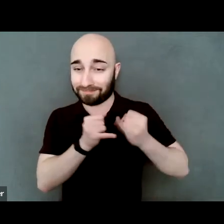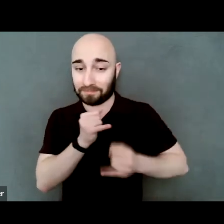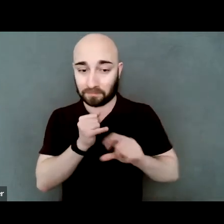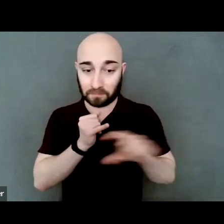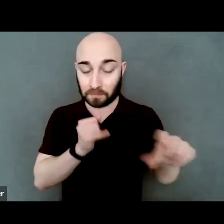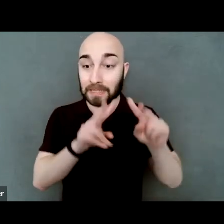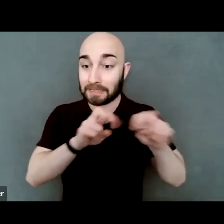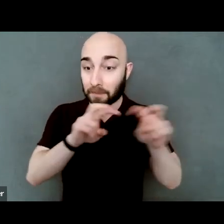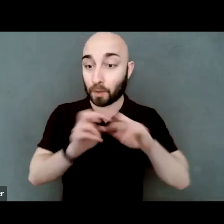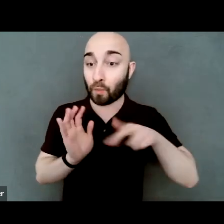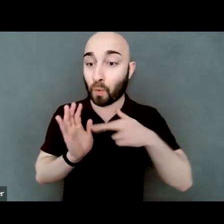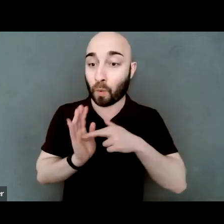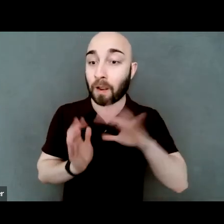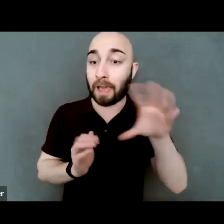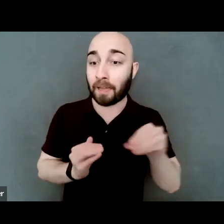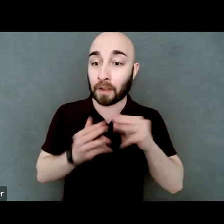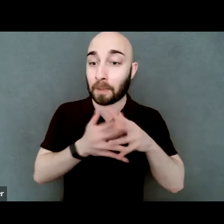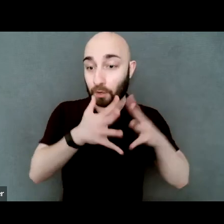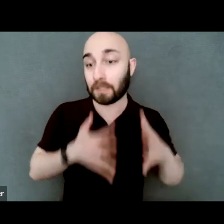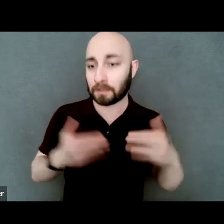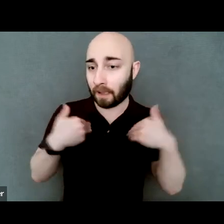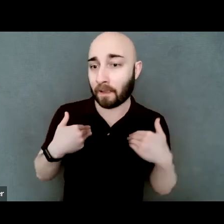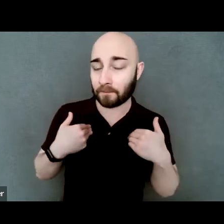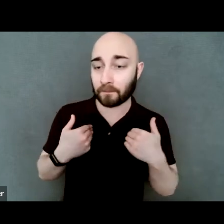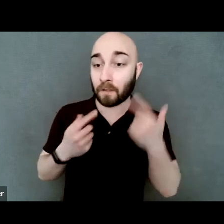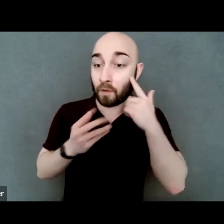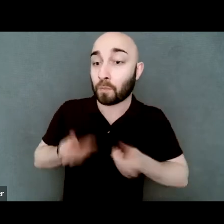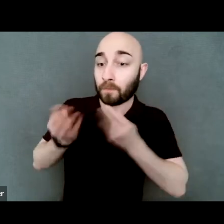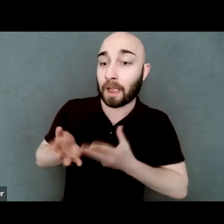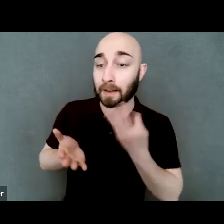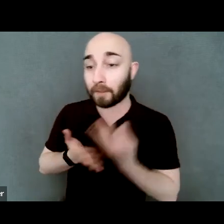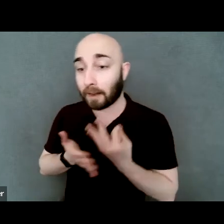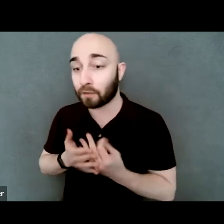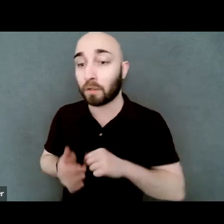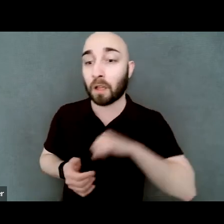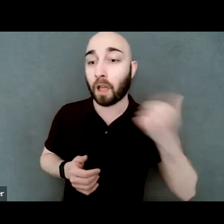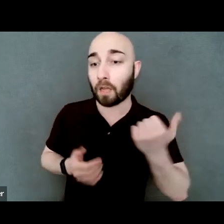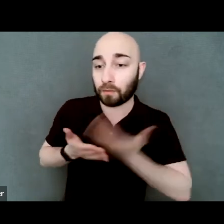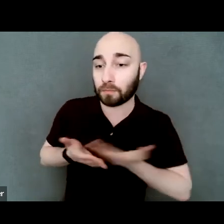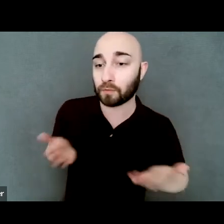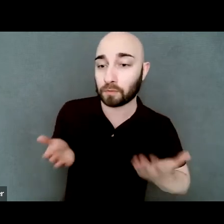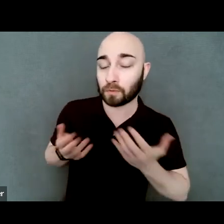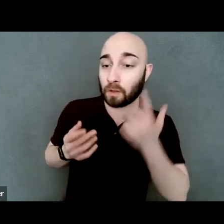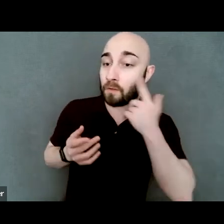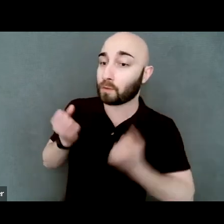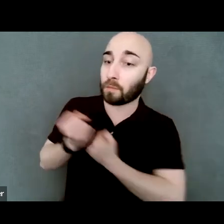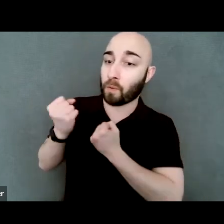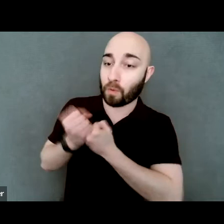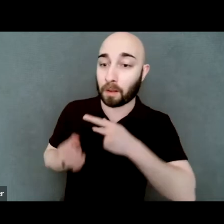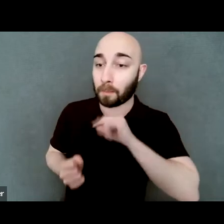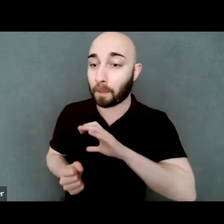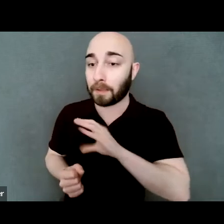role African-Americans have in providing financial and other material resources for support of public and private